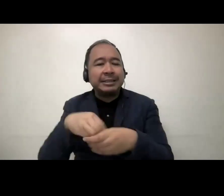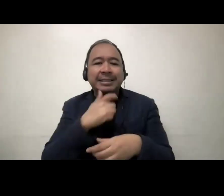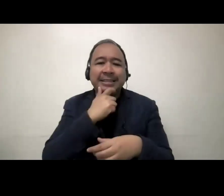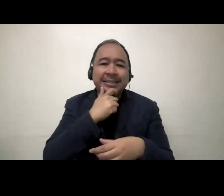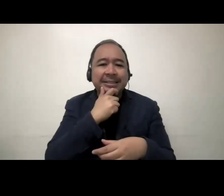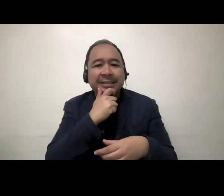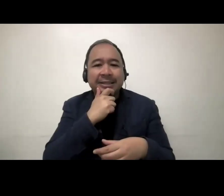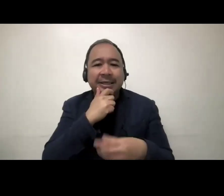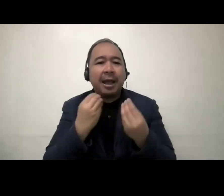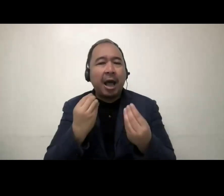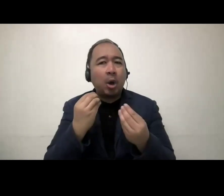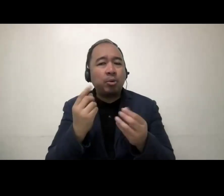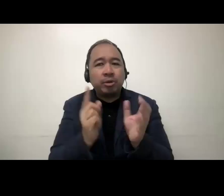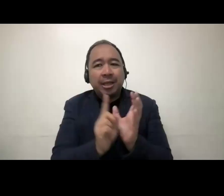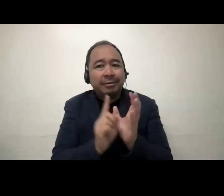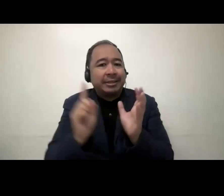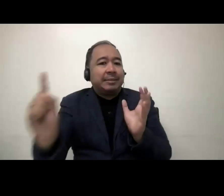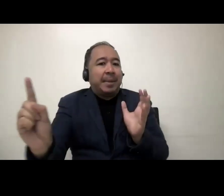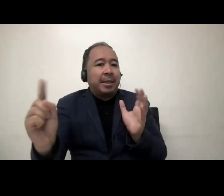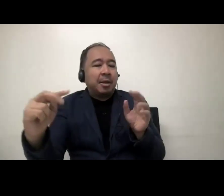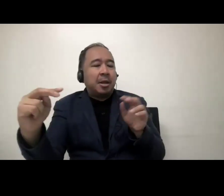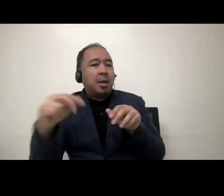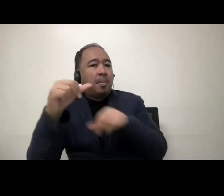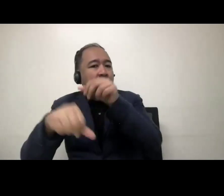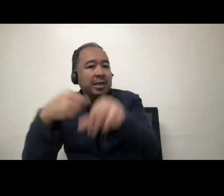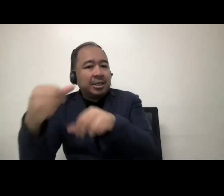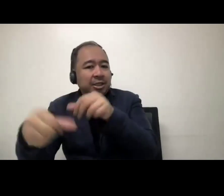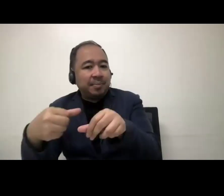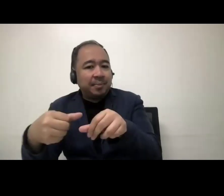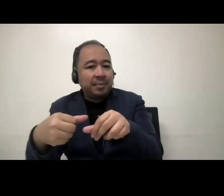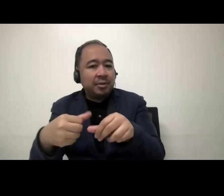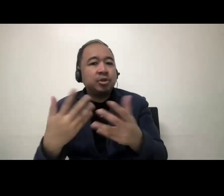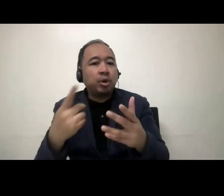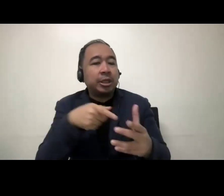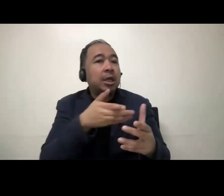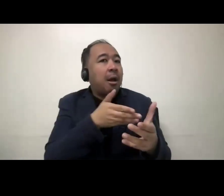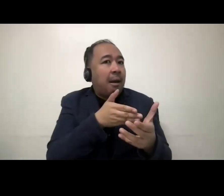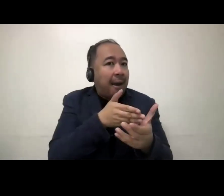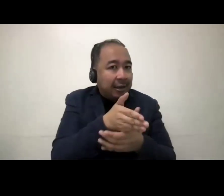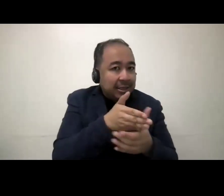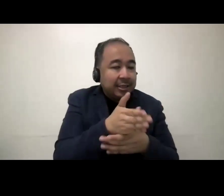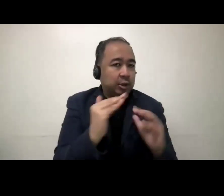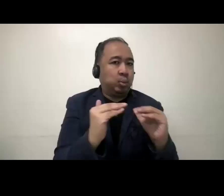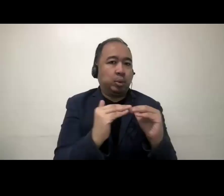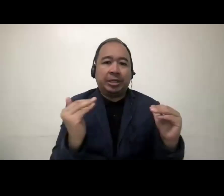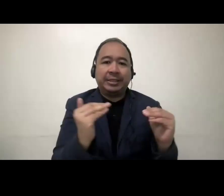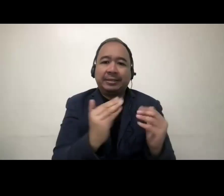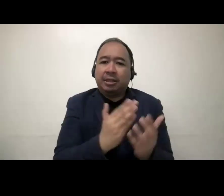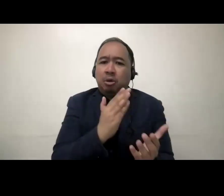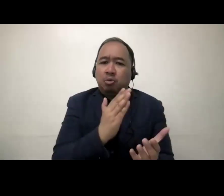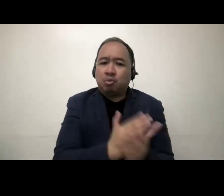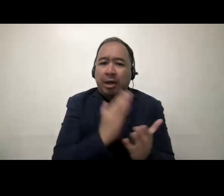to justice mechanism for affected people to an independent mechanism. And I think all these words are